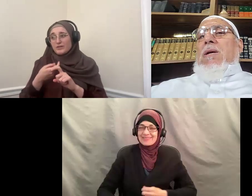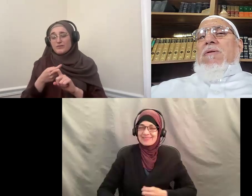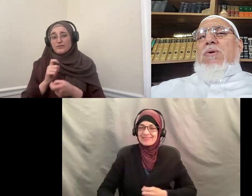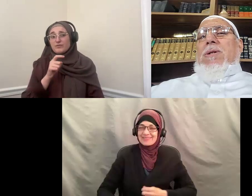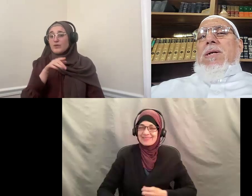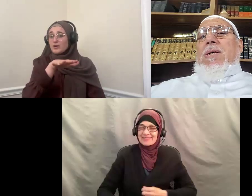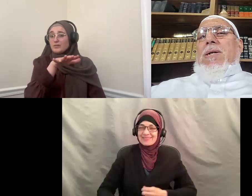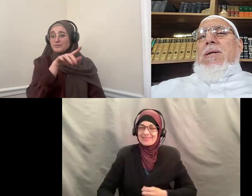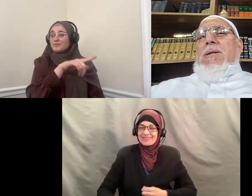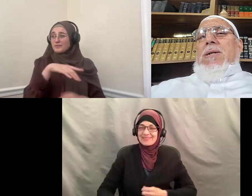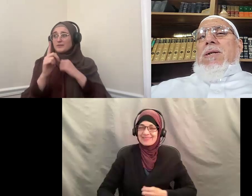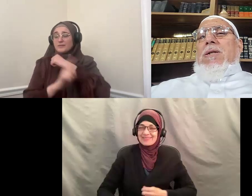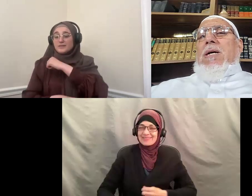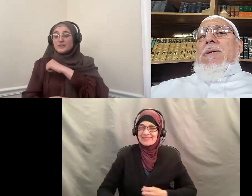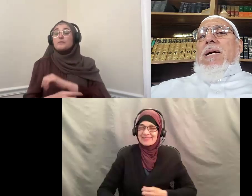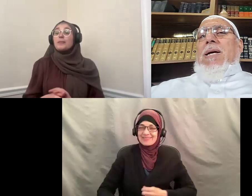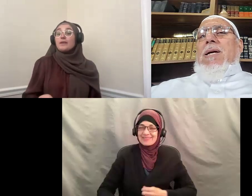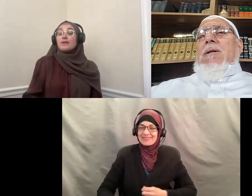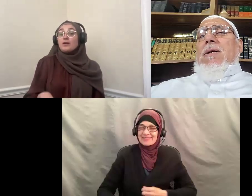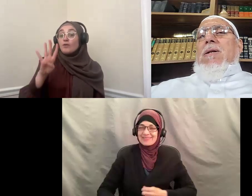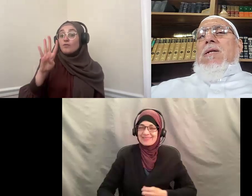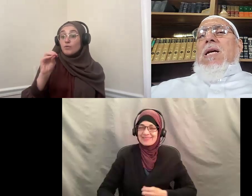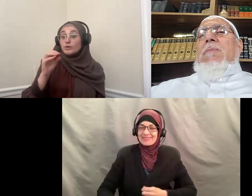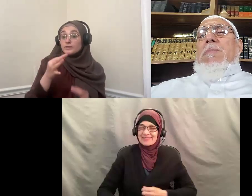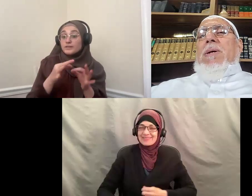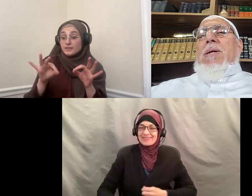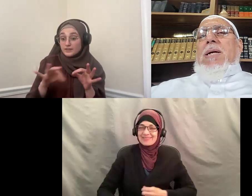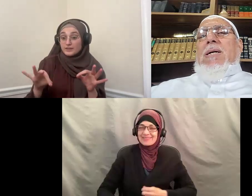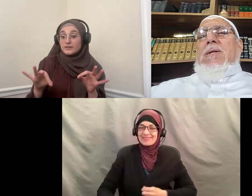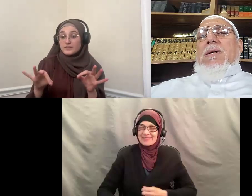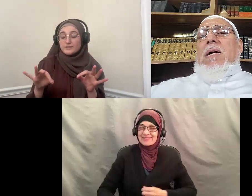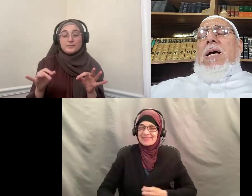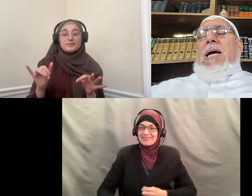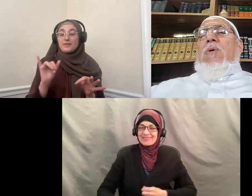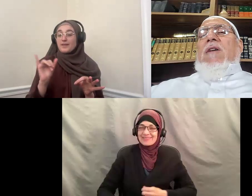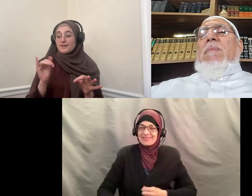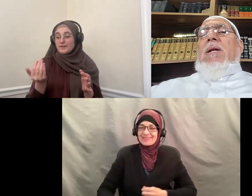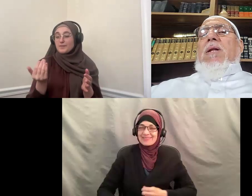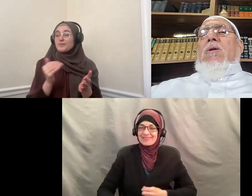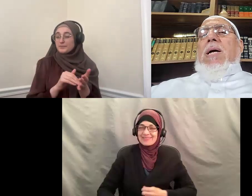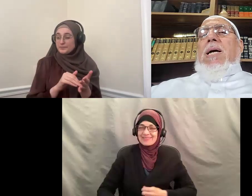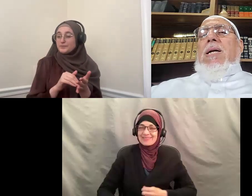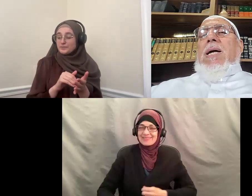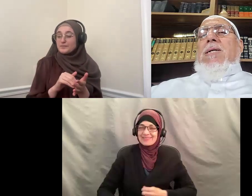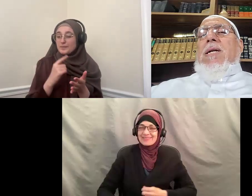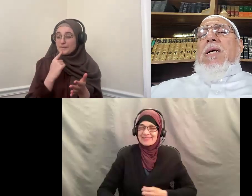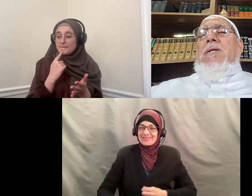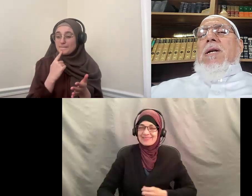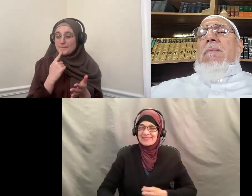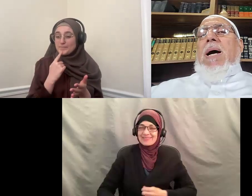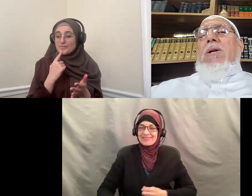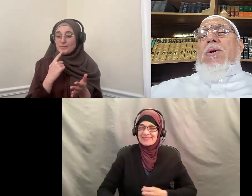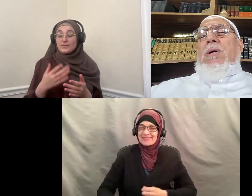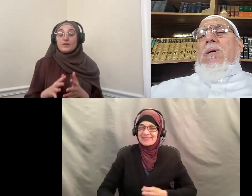Then ayah number 40, it comes again, the same repeated text. And we have made the Quran as an